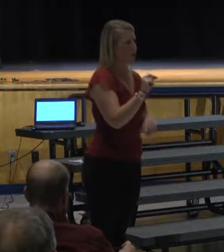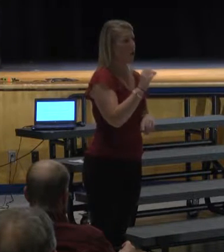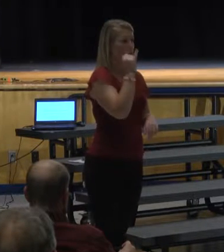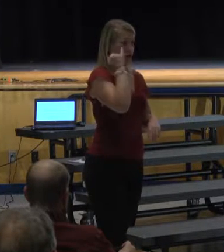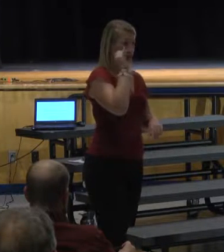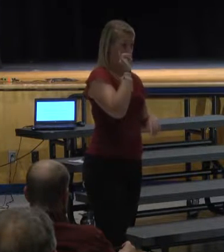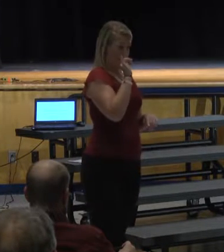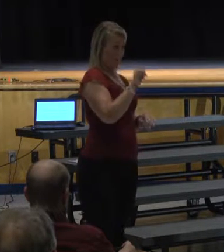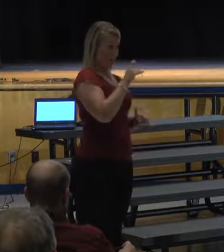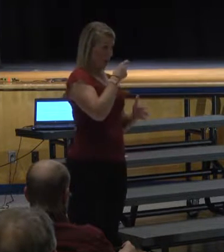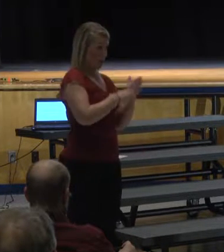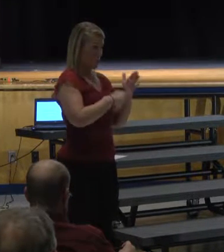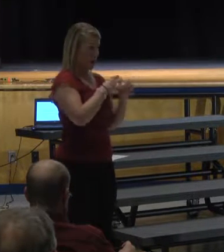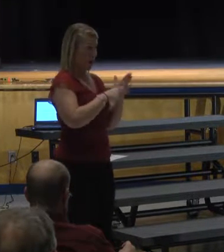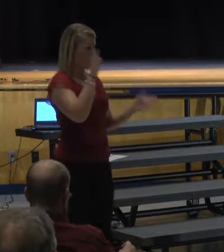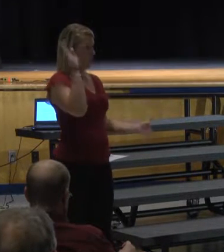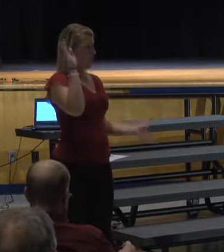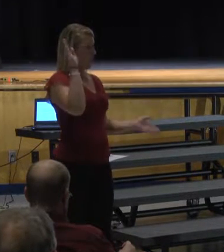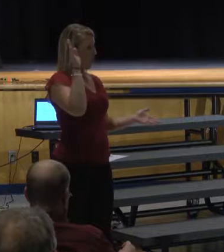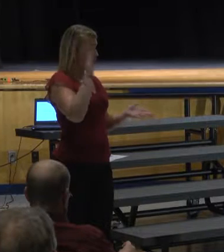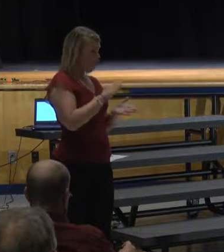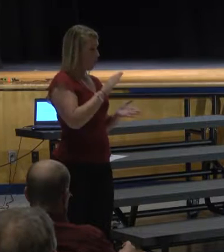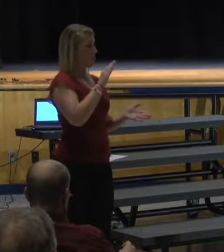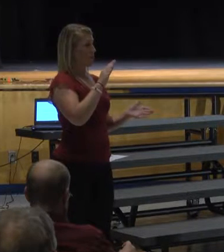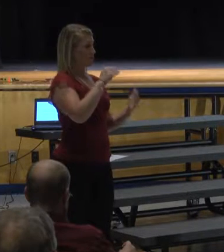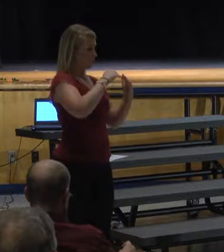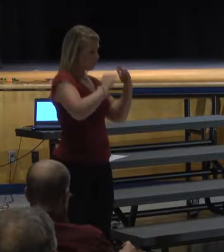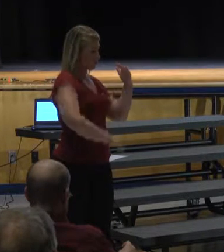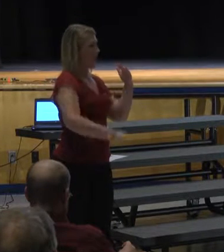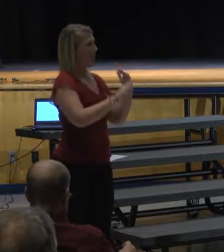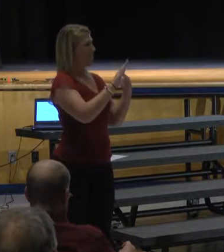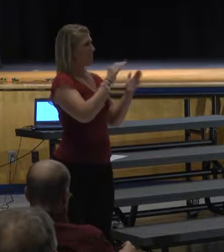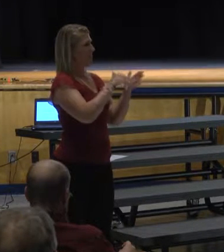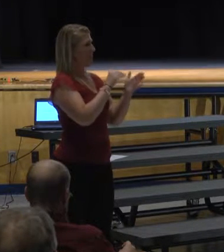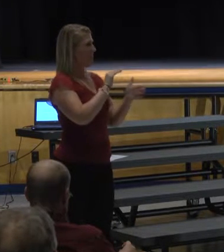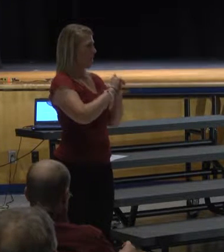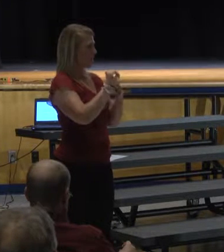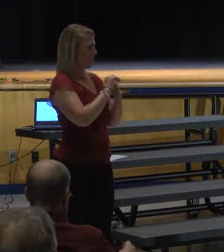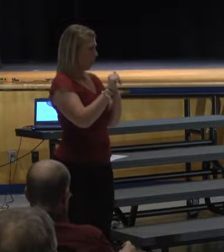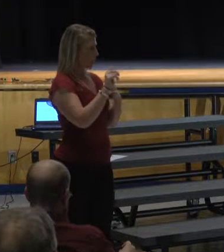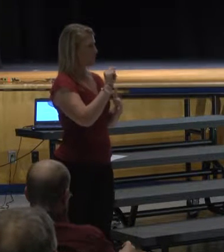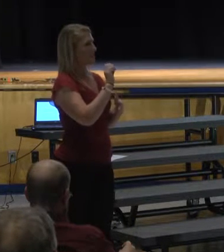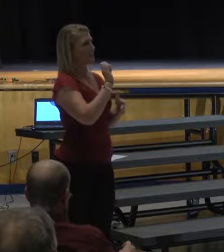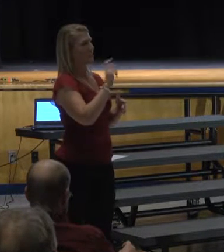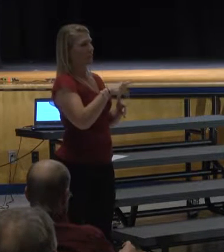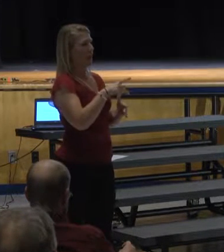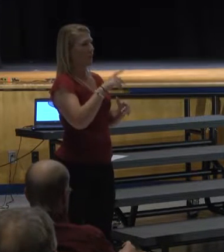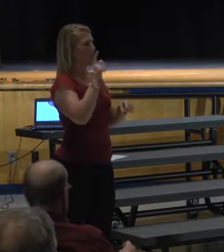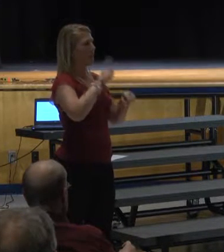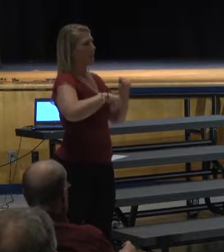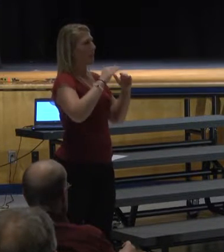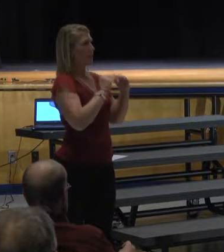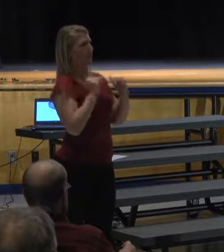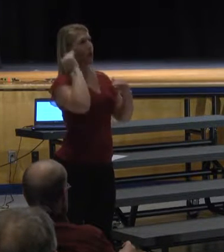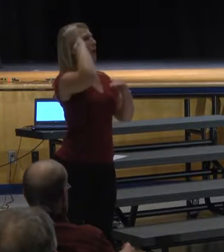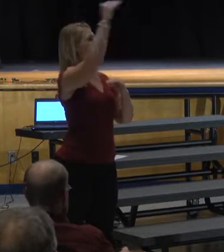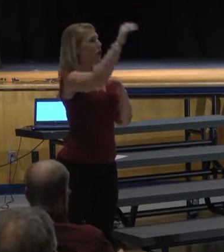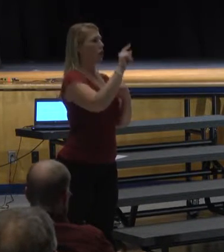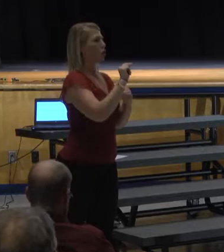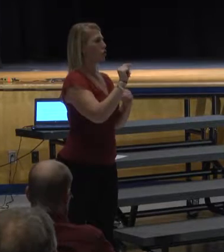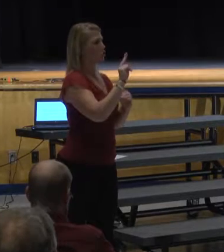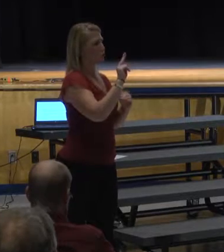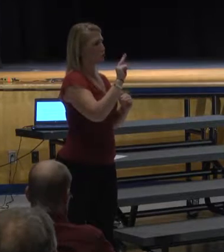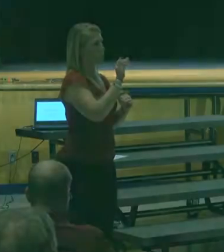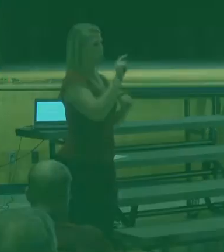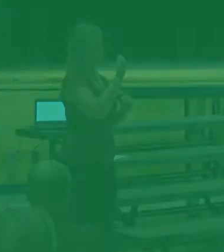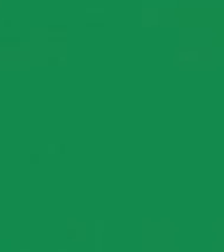school is lower than $5,000 for tuition, your TAP award can't be more than the tuition. But pretty much it's the same because most